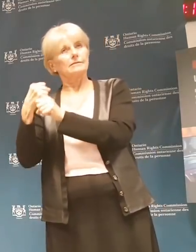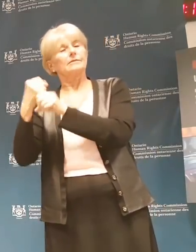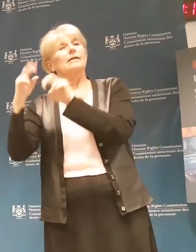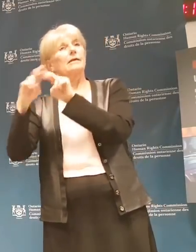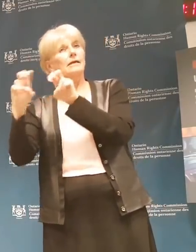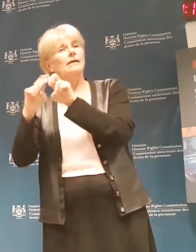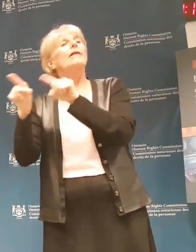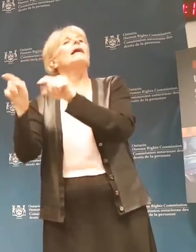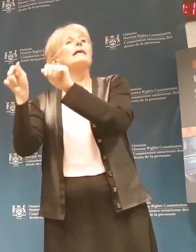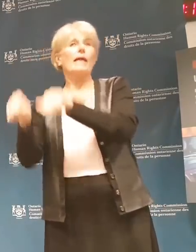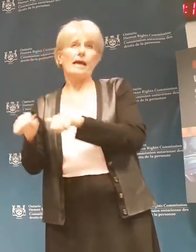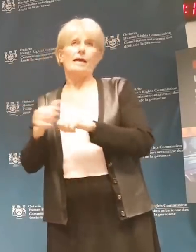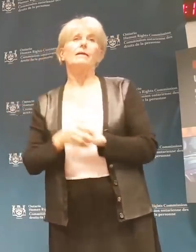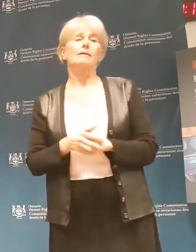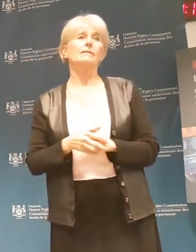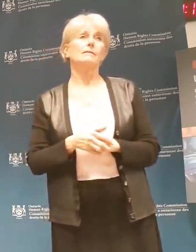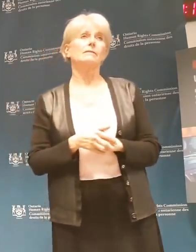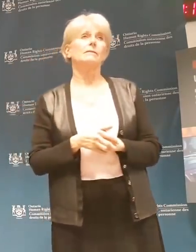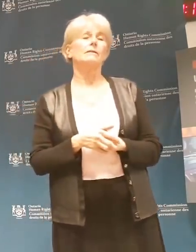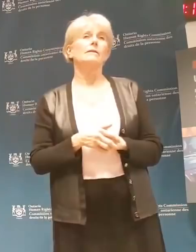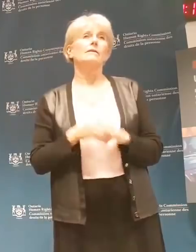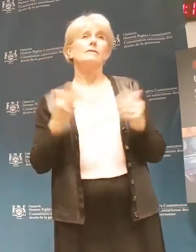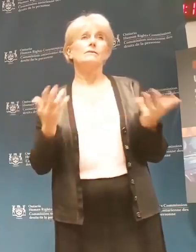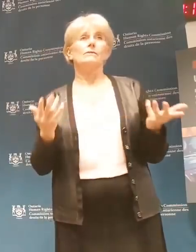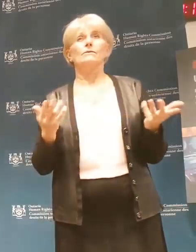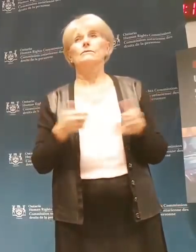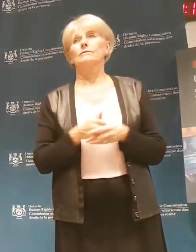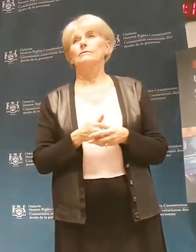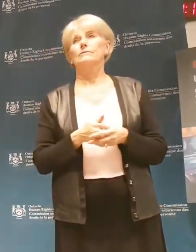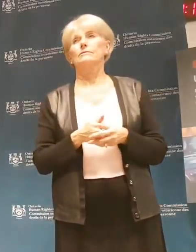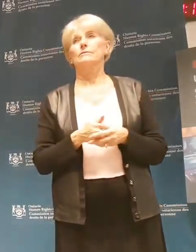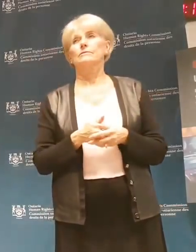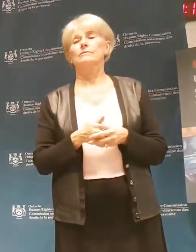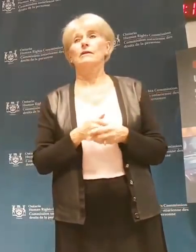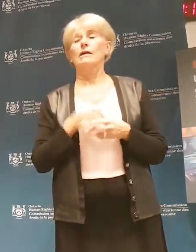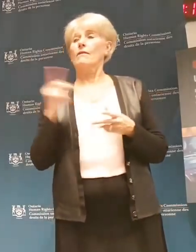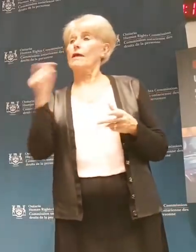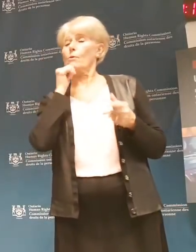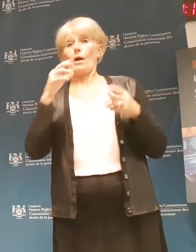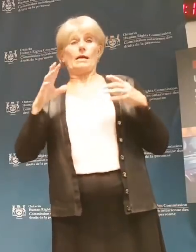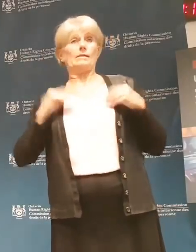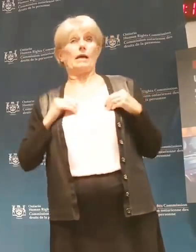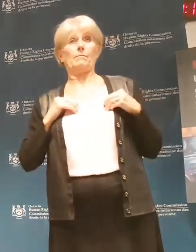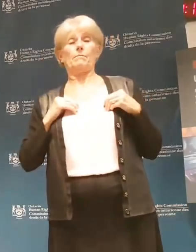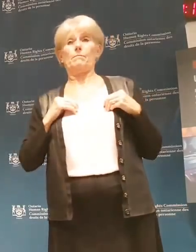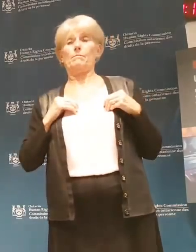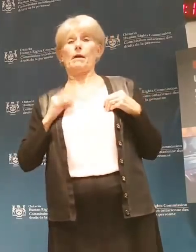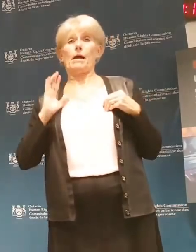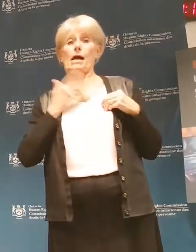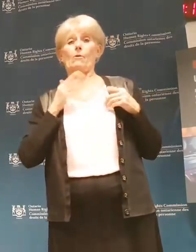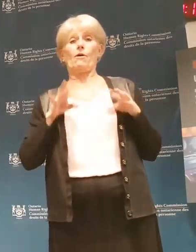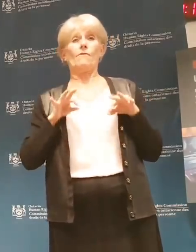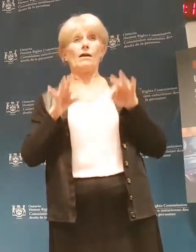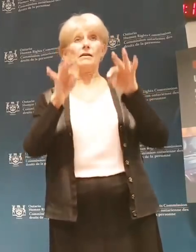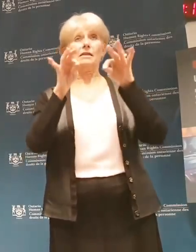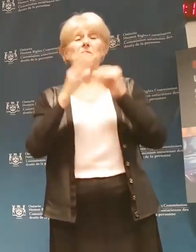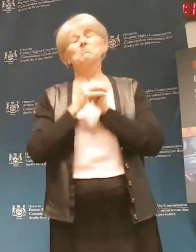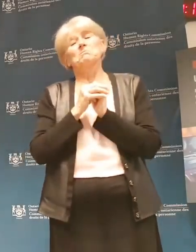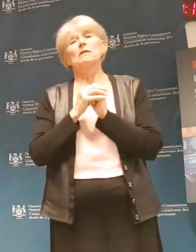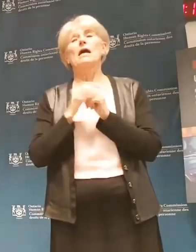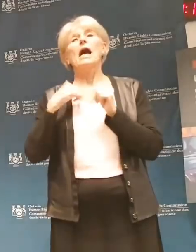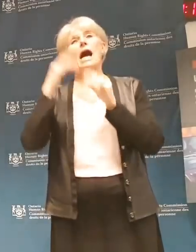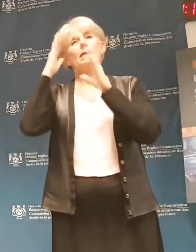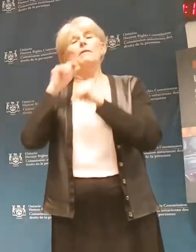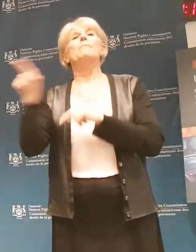analyze. So to the extent that they don't accept the findings of our analysis, I would expect them to come